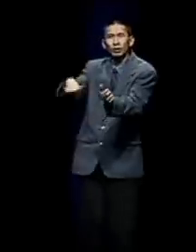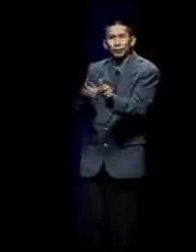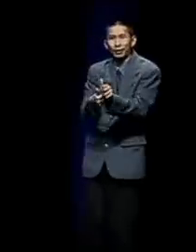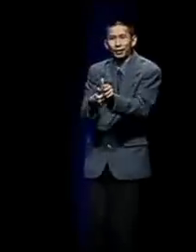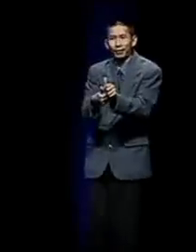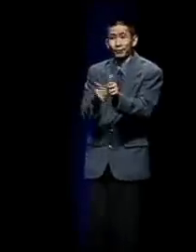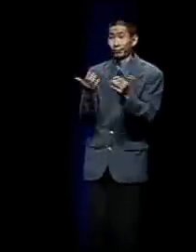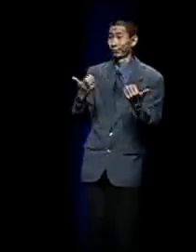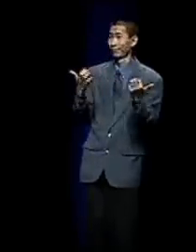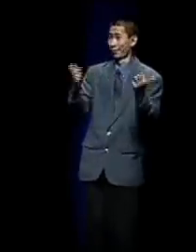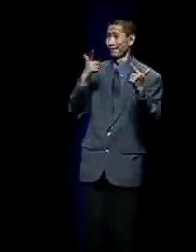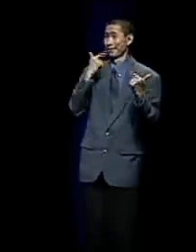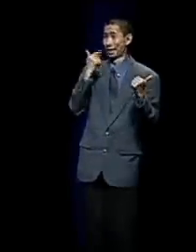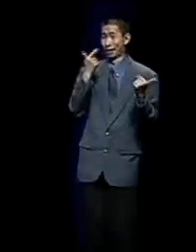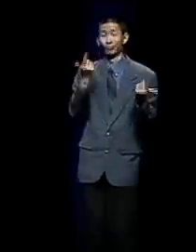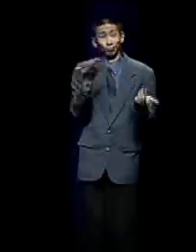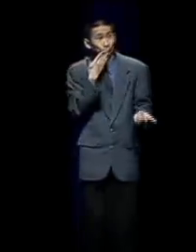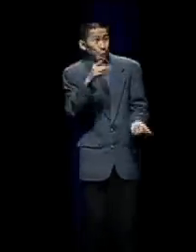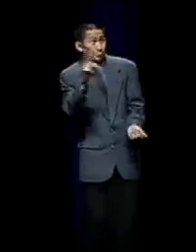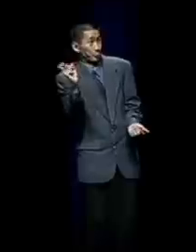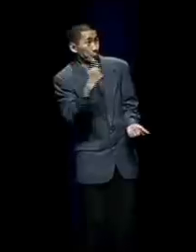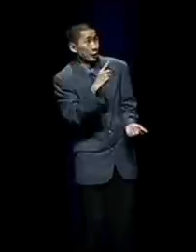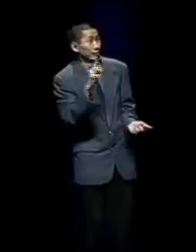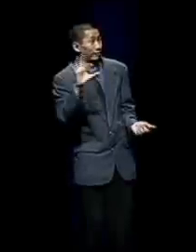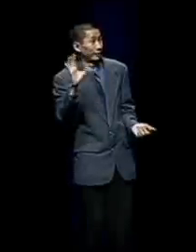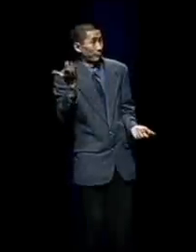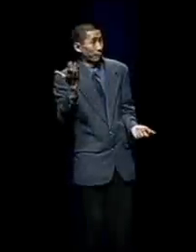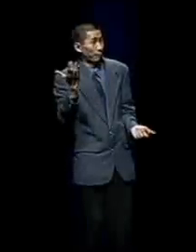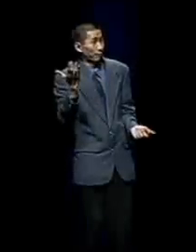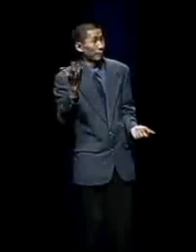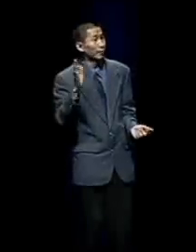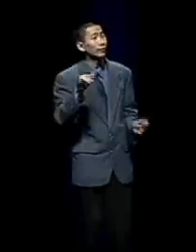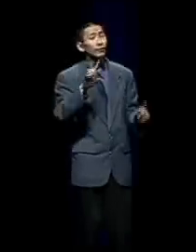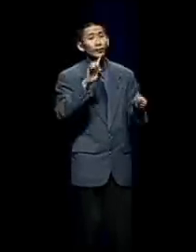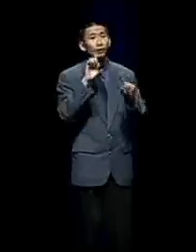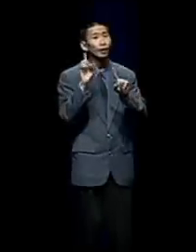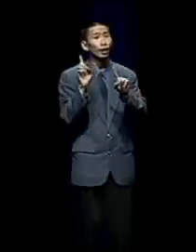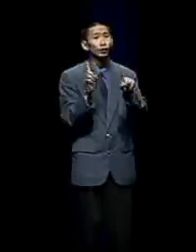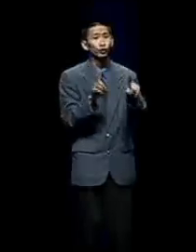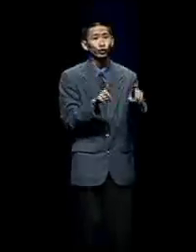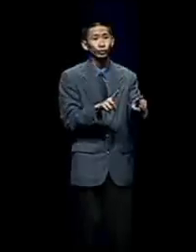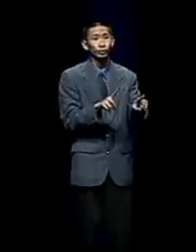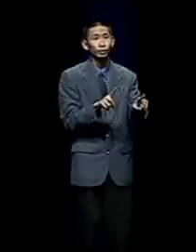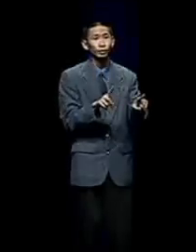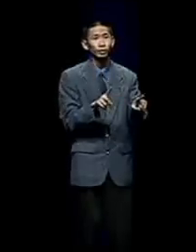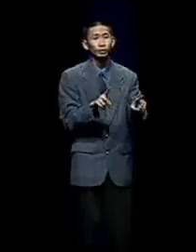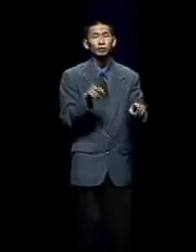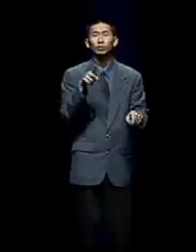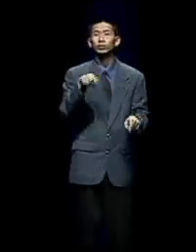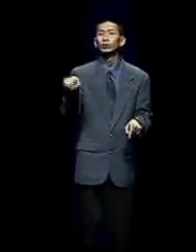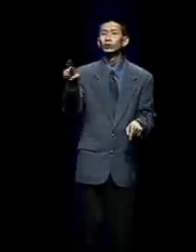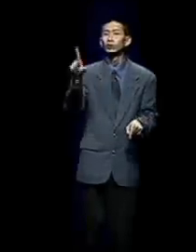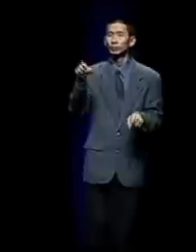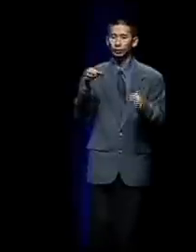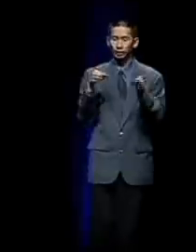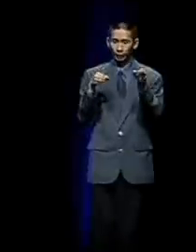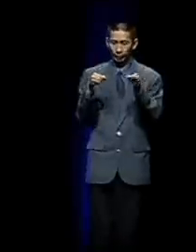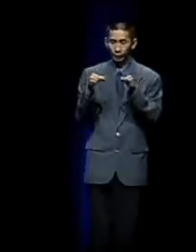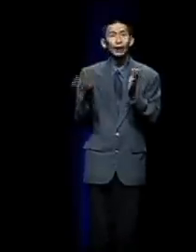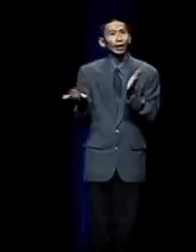Good question, right? And the answer is, you define, again, you go back to the